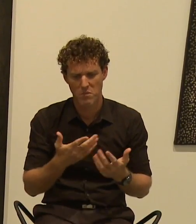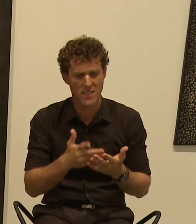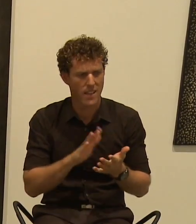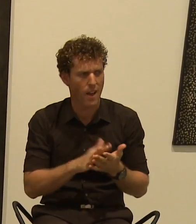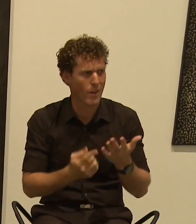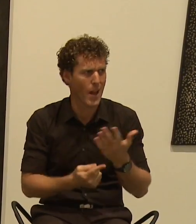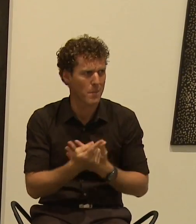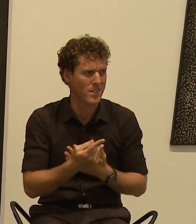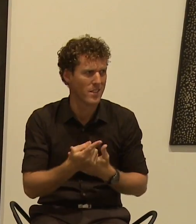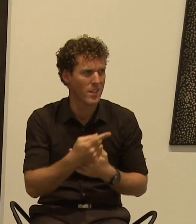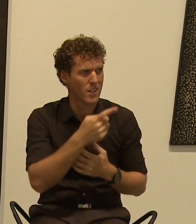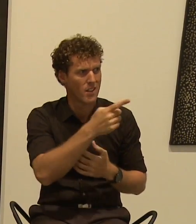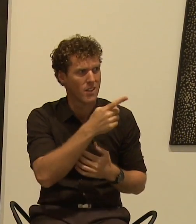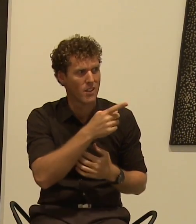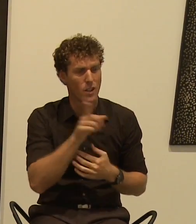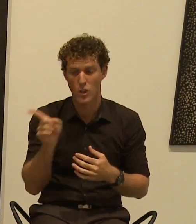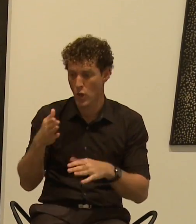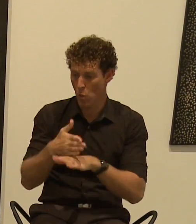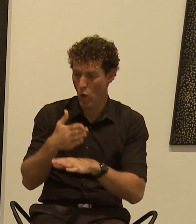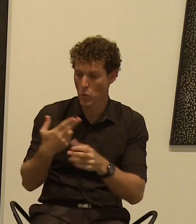that's kind of.